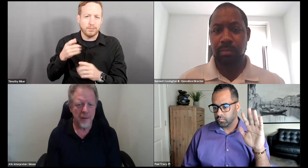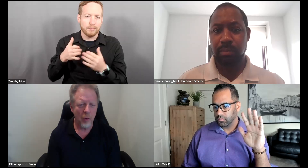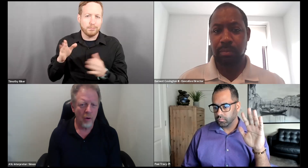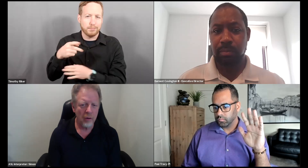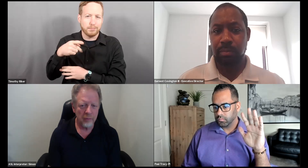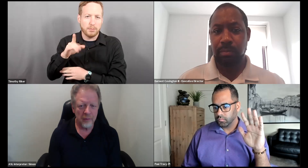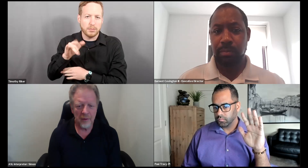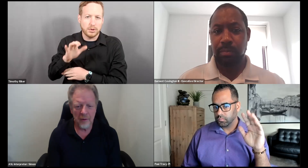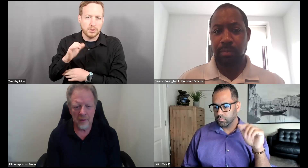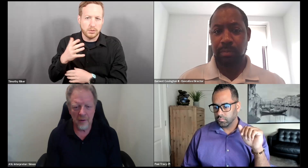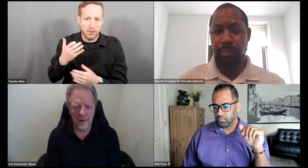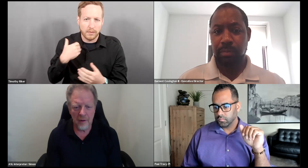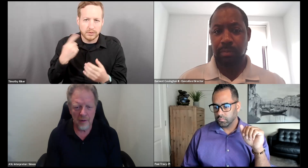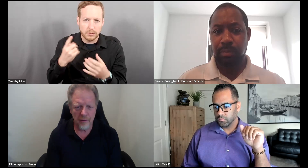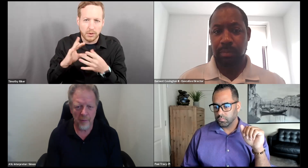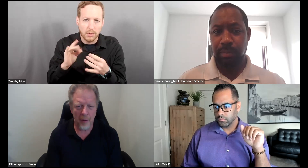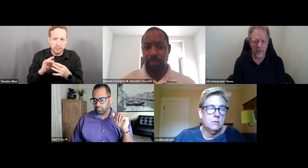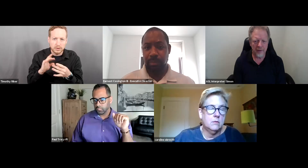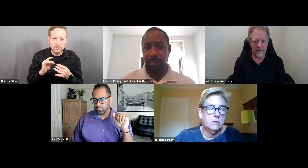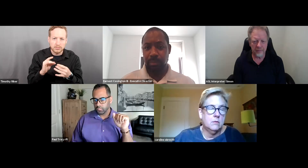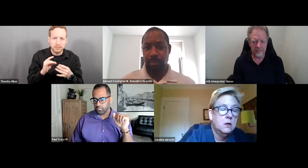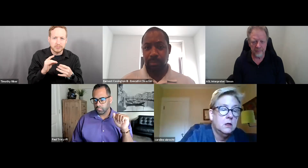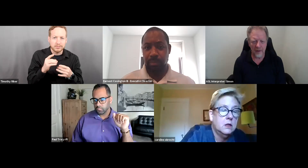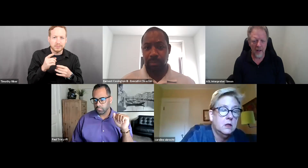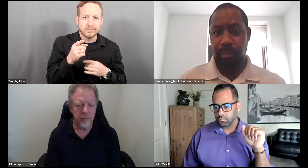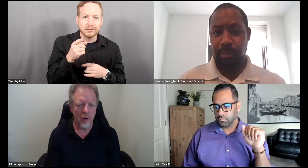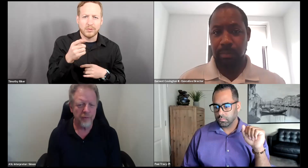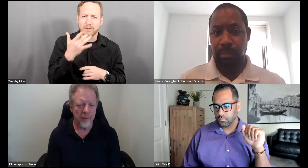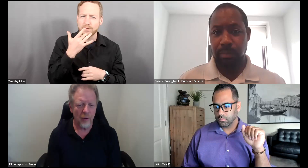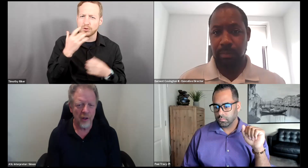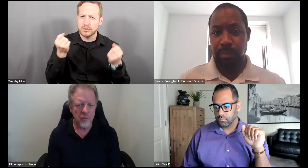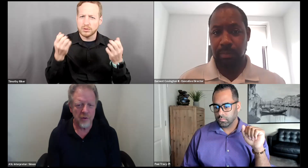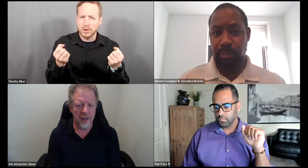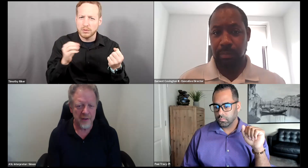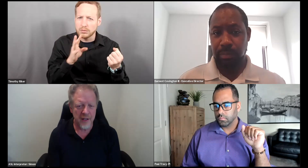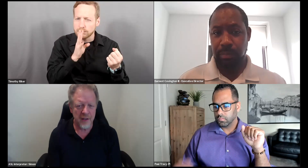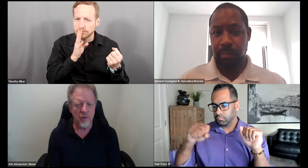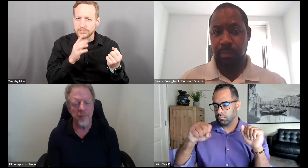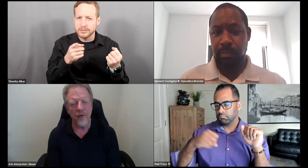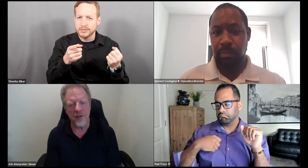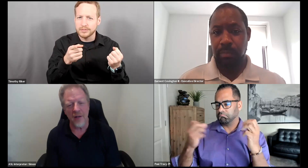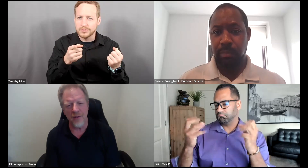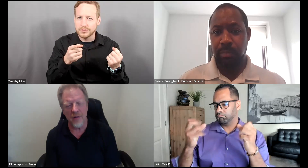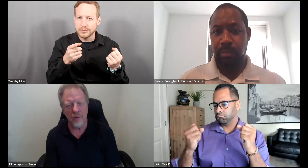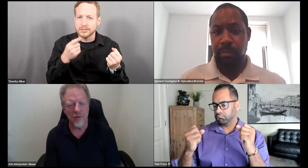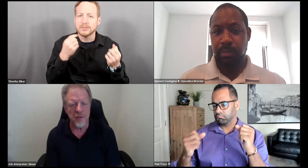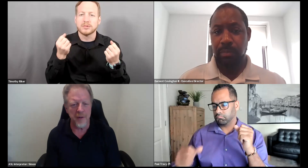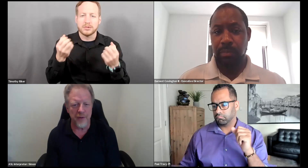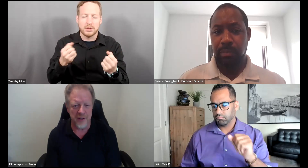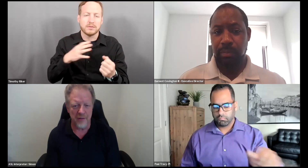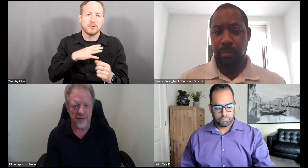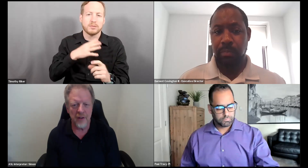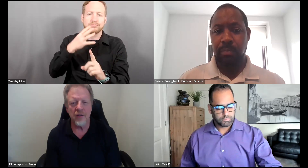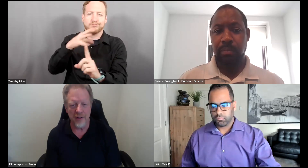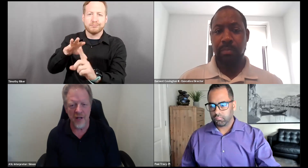I see Paul from the public. Okay, Paul from the audience, would you like to say something? Would you prefer to sign for yourself or would you rather speak